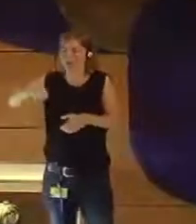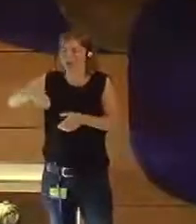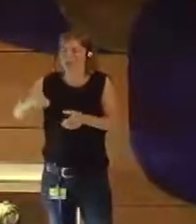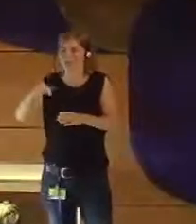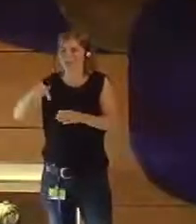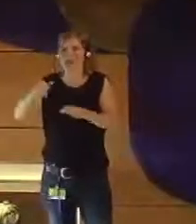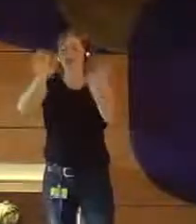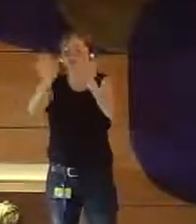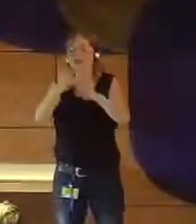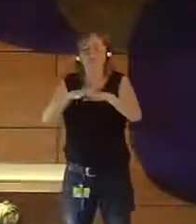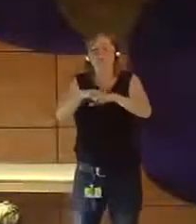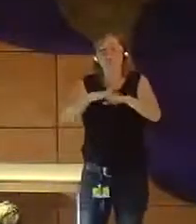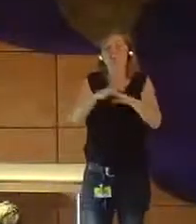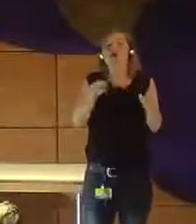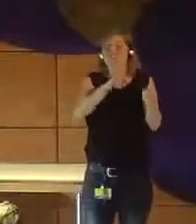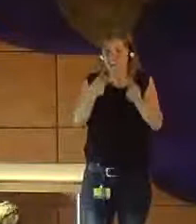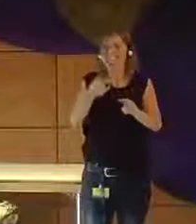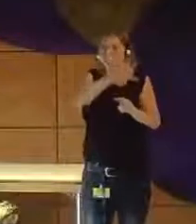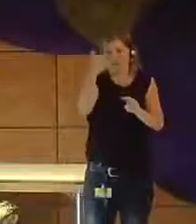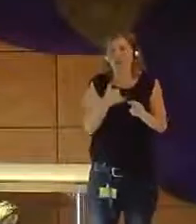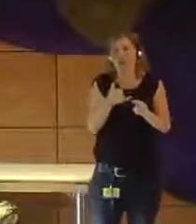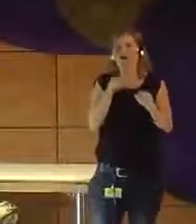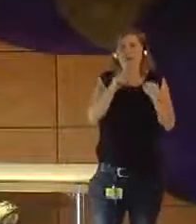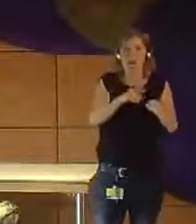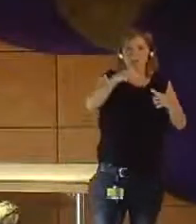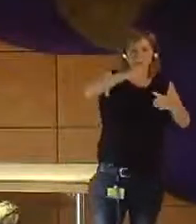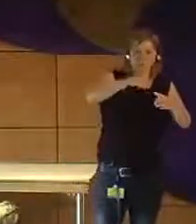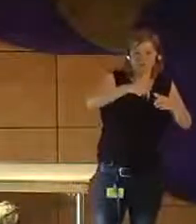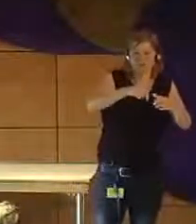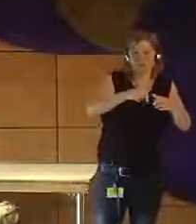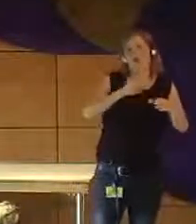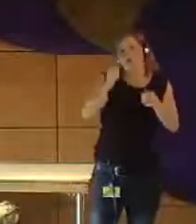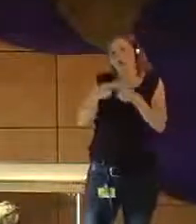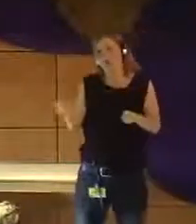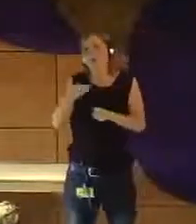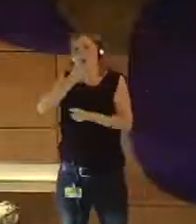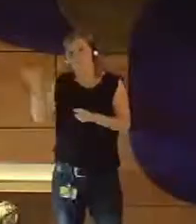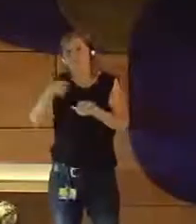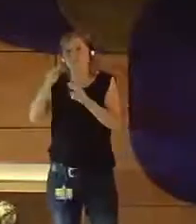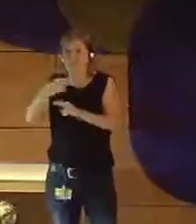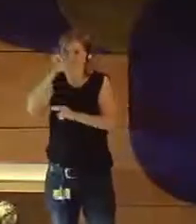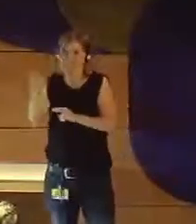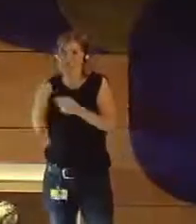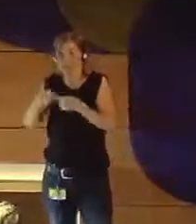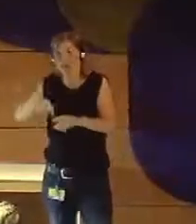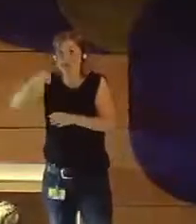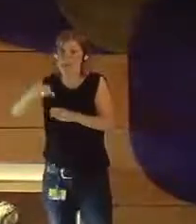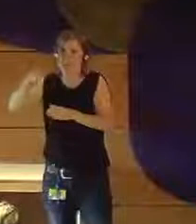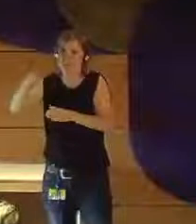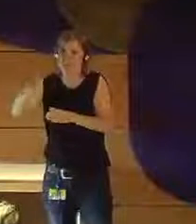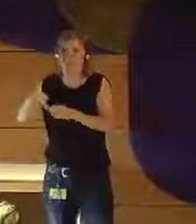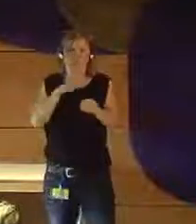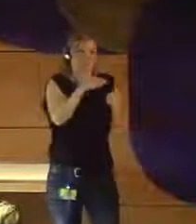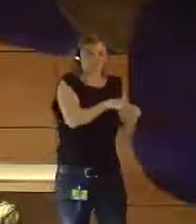levels of FSH. So you need to have testosterone, but you also need to have follicle-stimulating